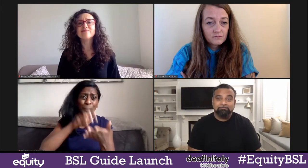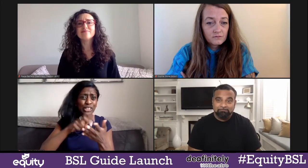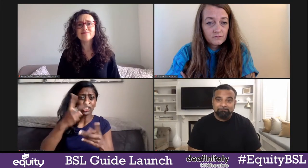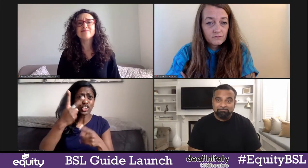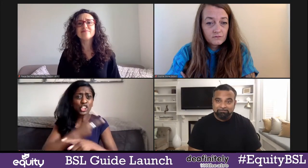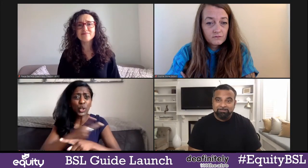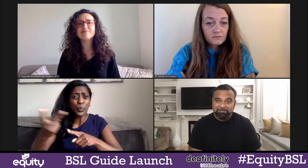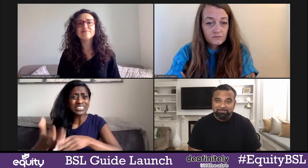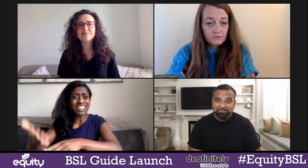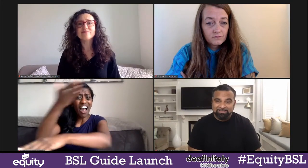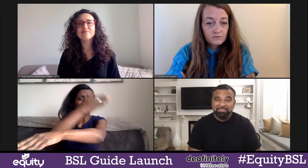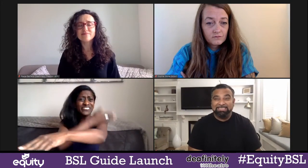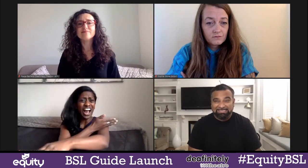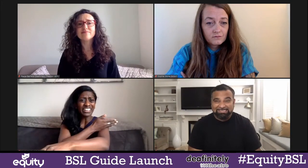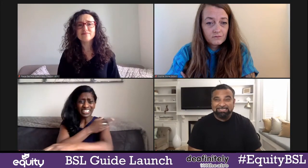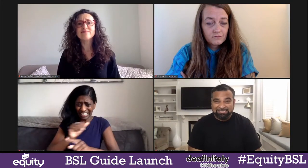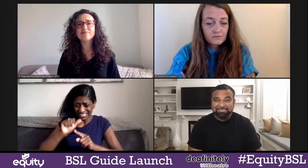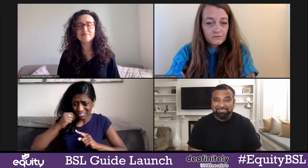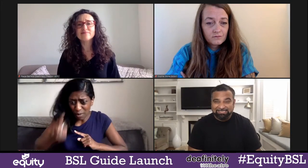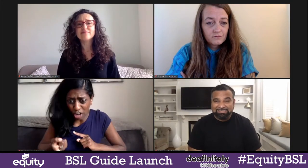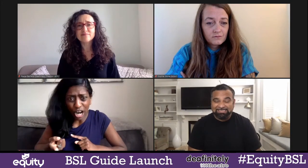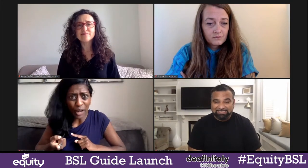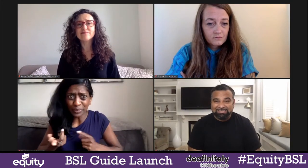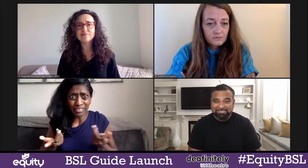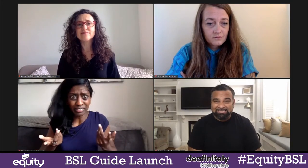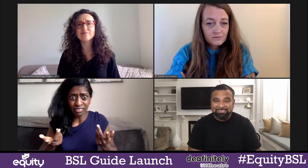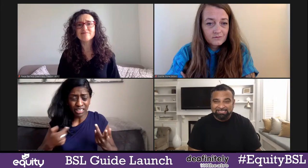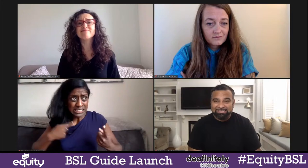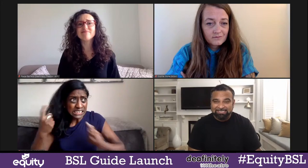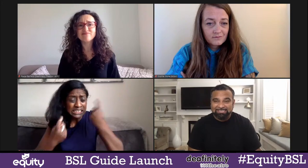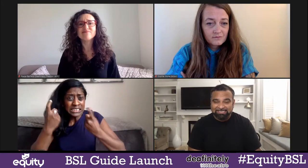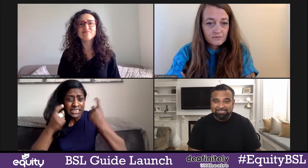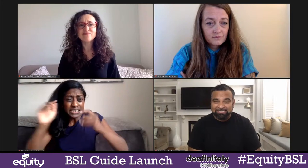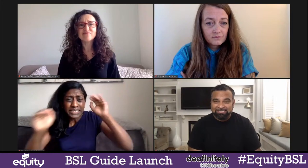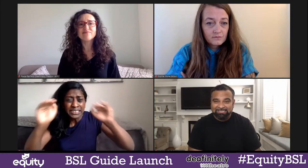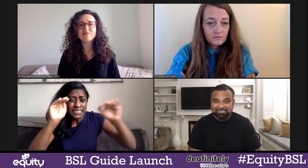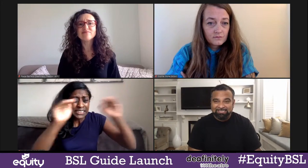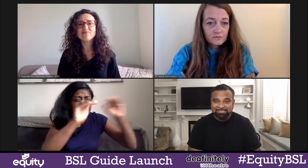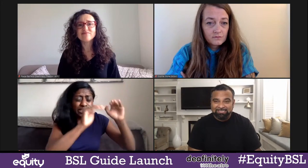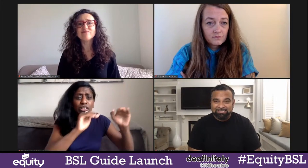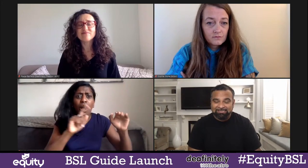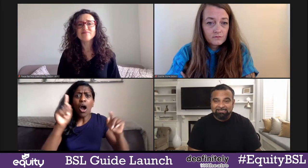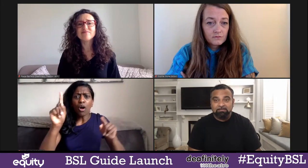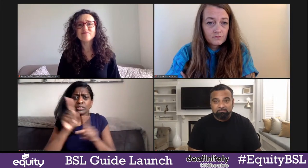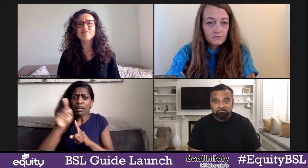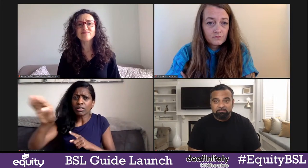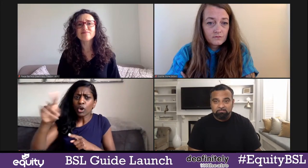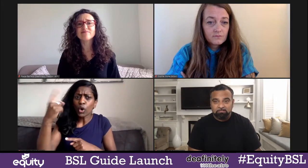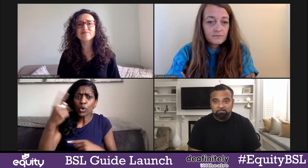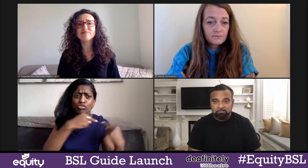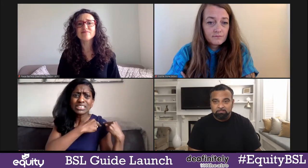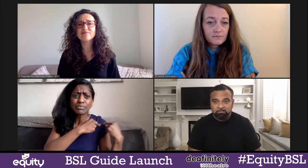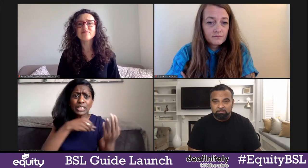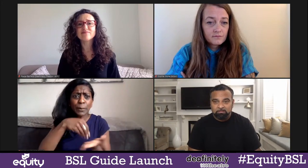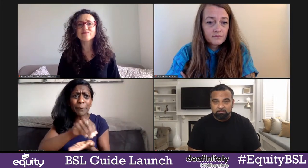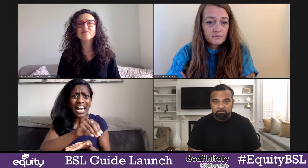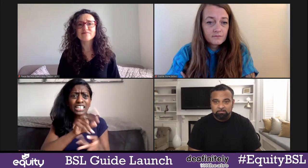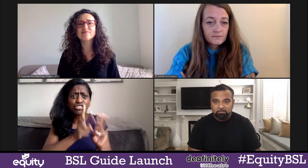BSL interpreter. And they are people that you can only book perhaps 2 weeks in advance. So then it's up to me to try and find